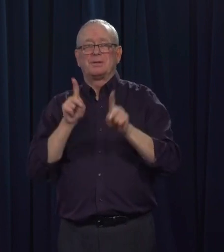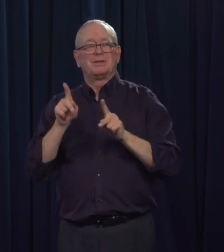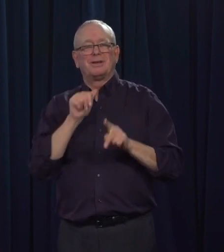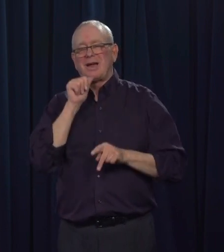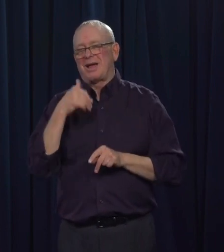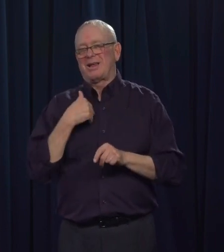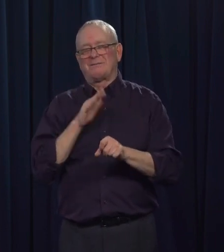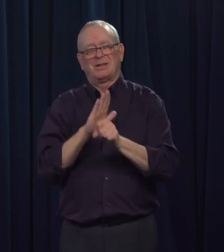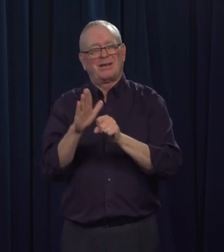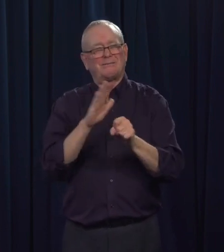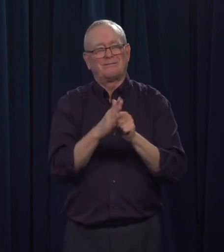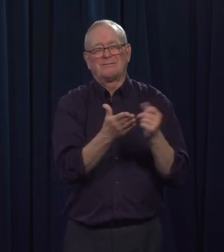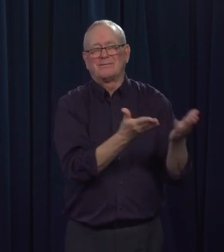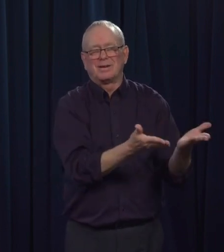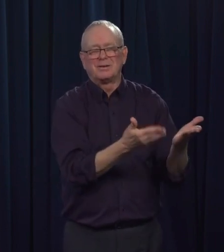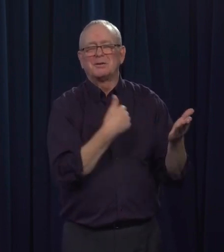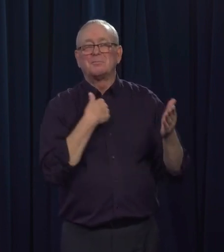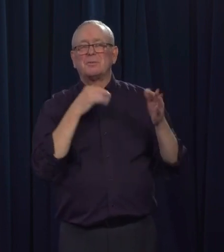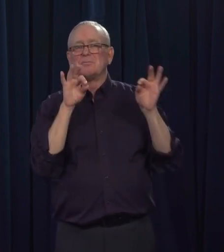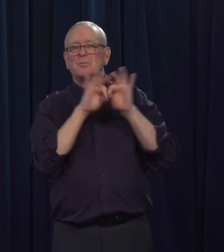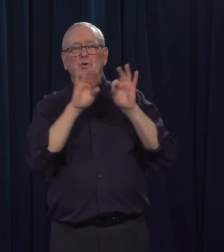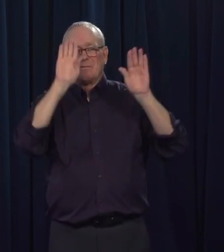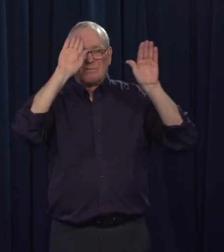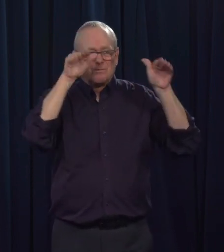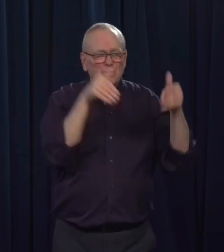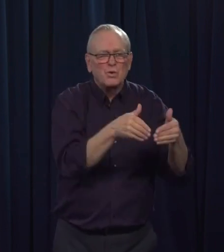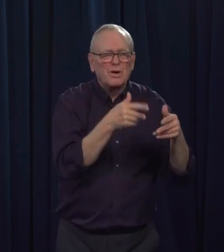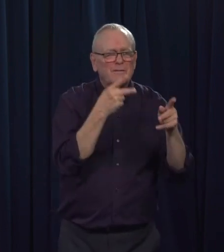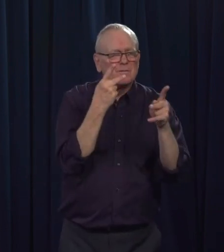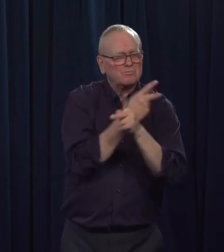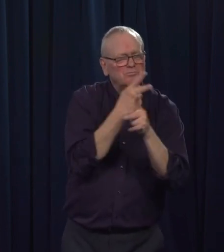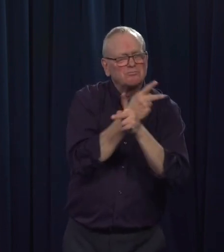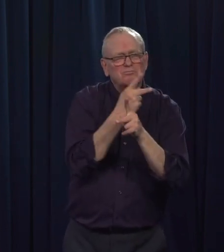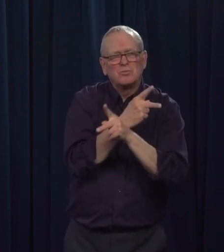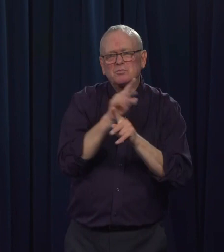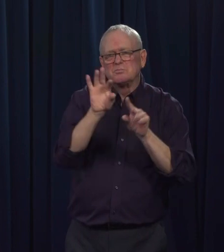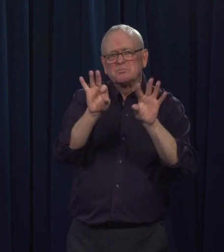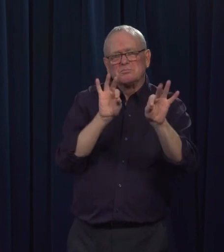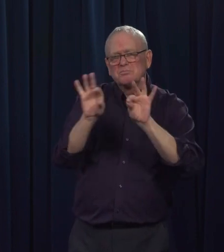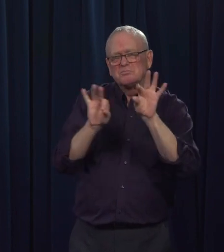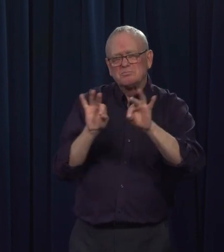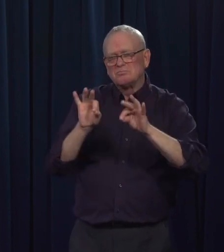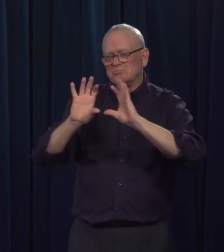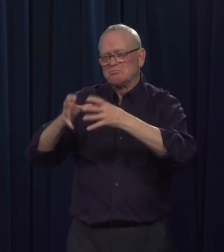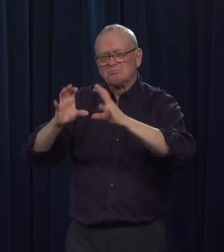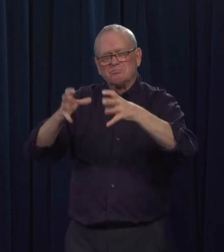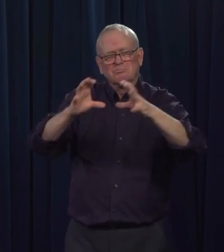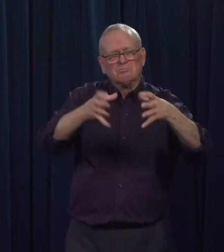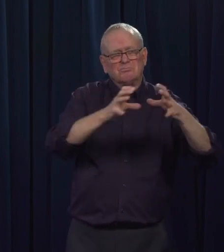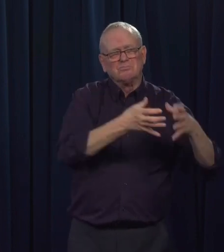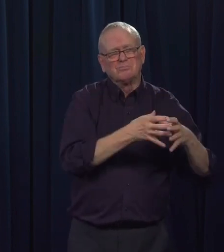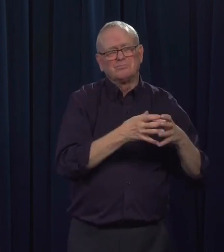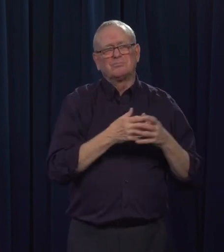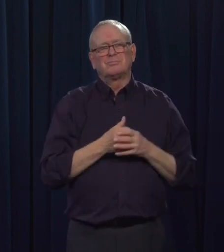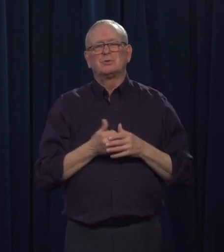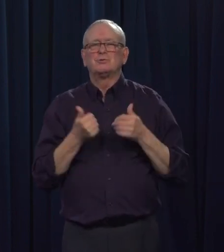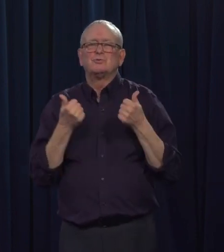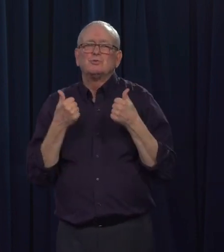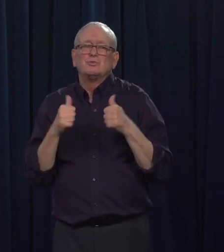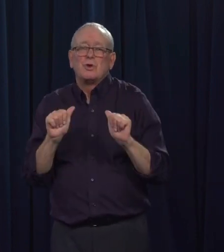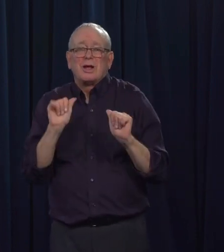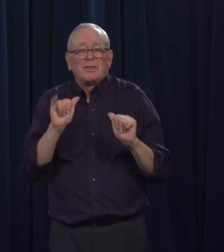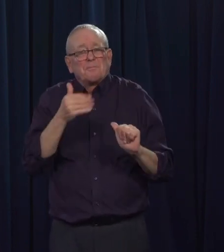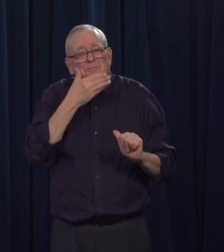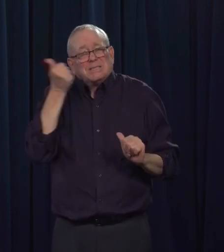that capacity? And then the results from that, you'd asked how those are being used in our modeling. Again, we really have to look at